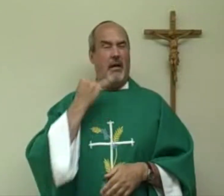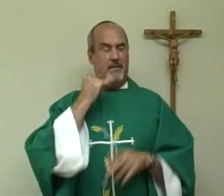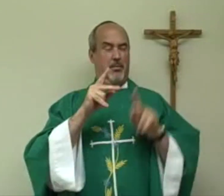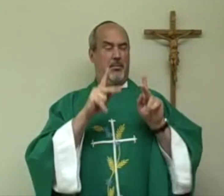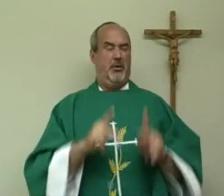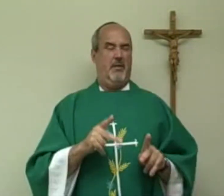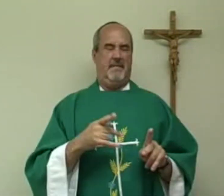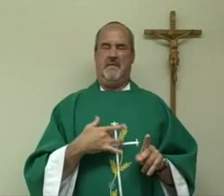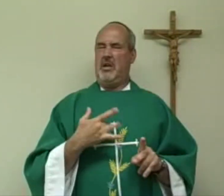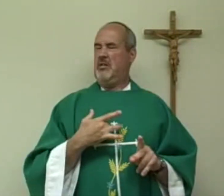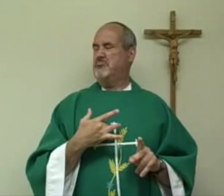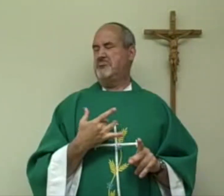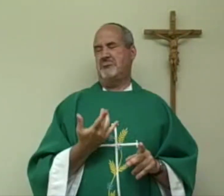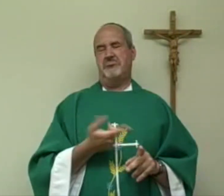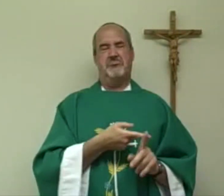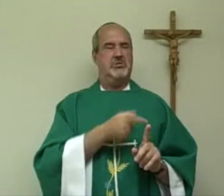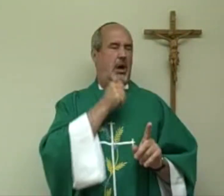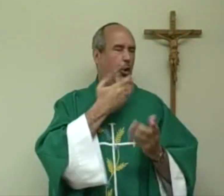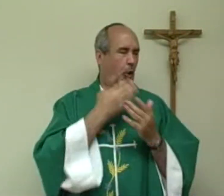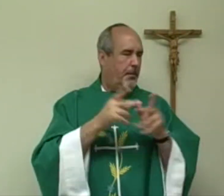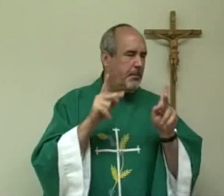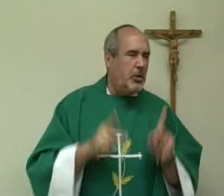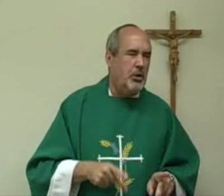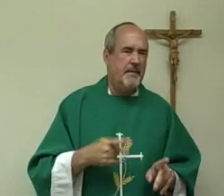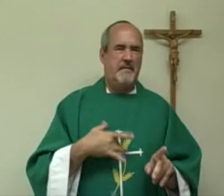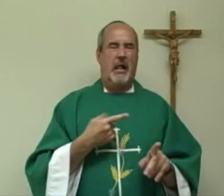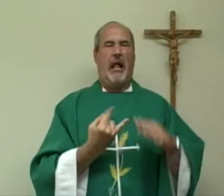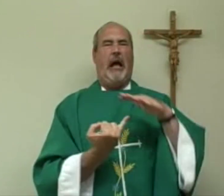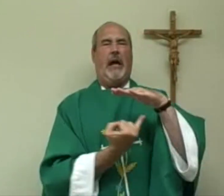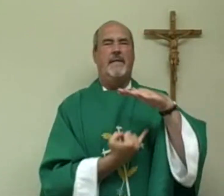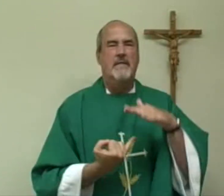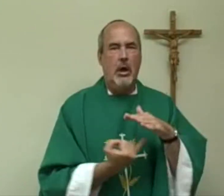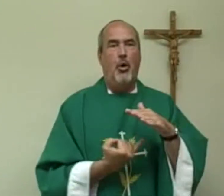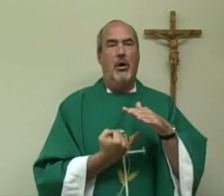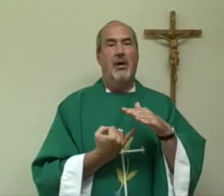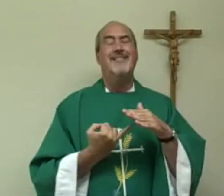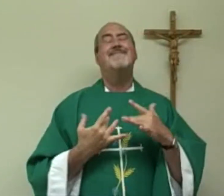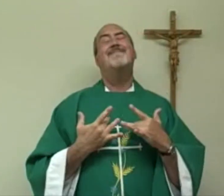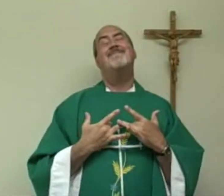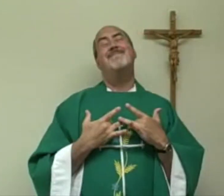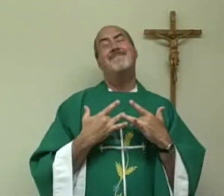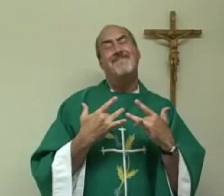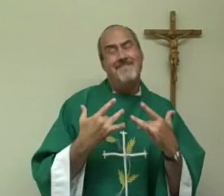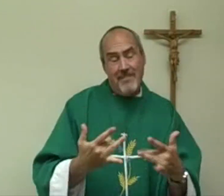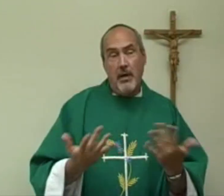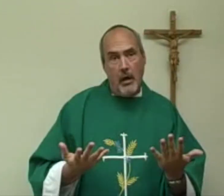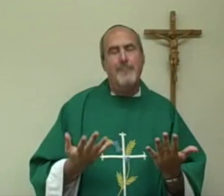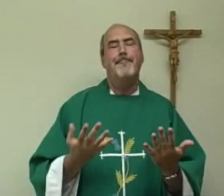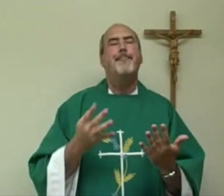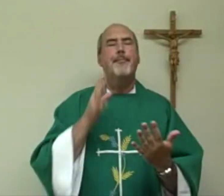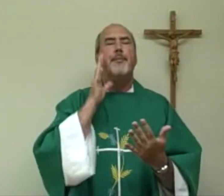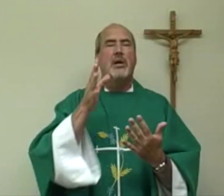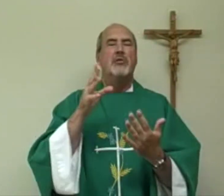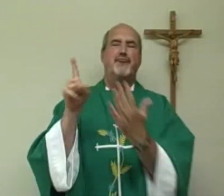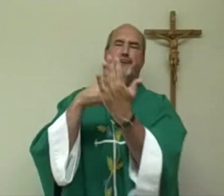low self-esteem. Maybe they don't feel like they're a good person and they have, some sense of